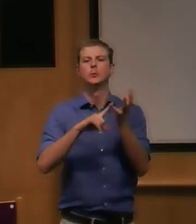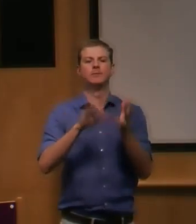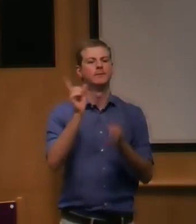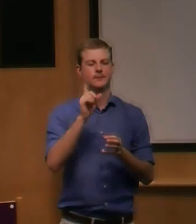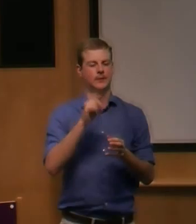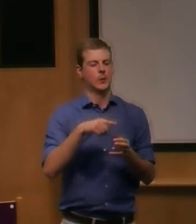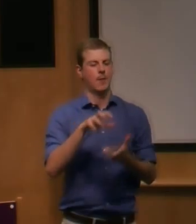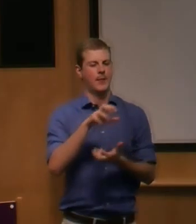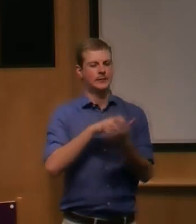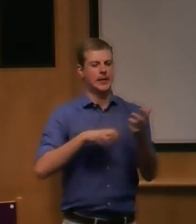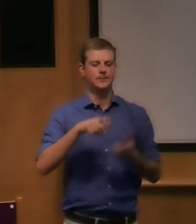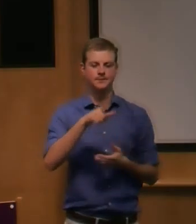the UKDSU.